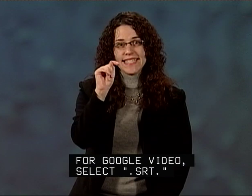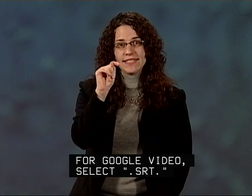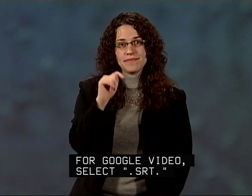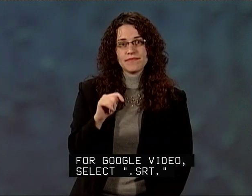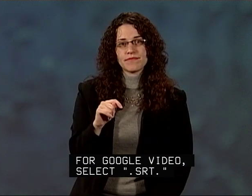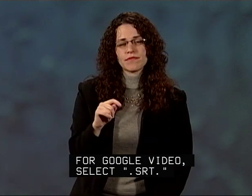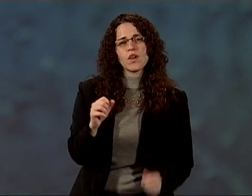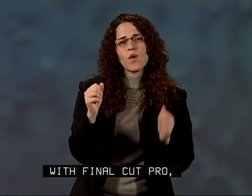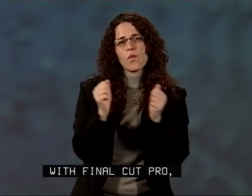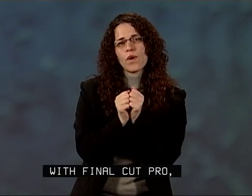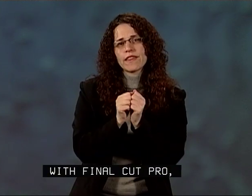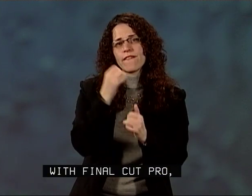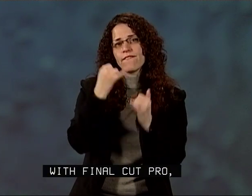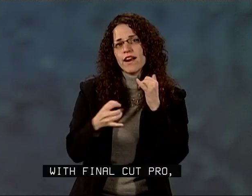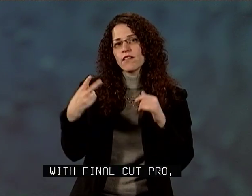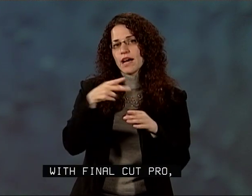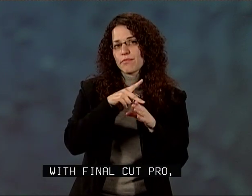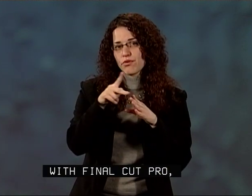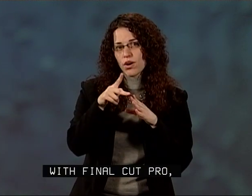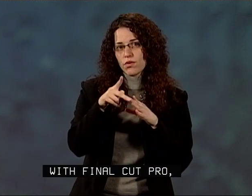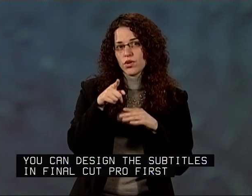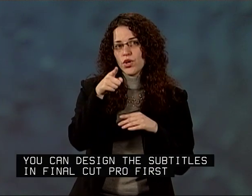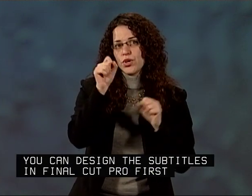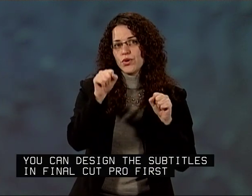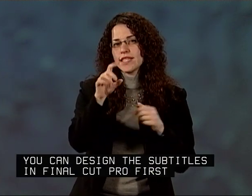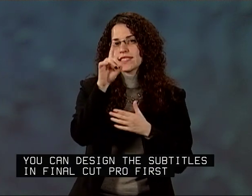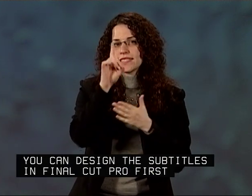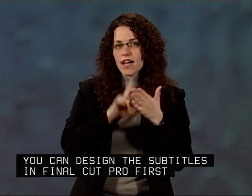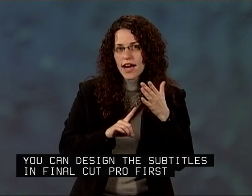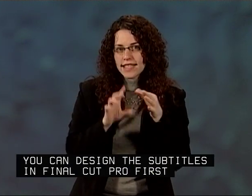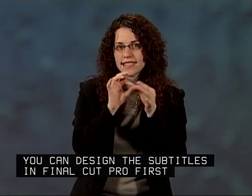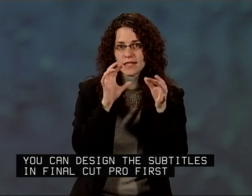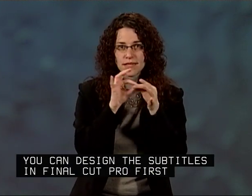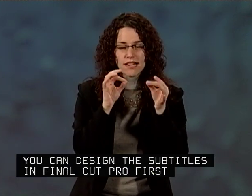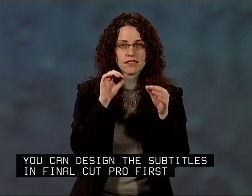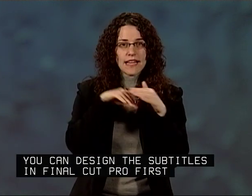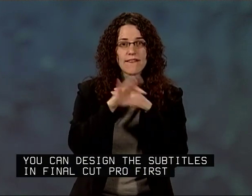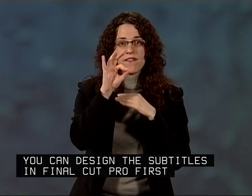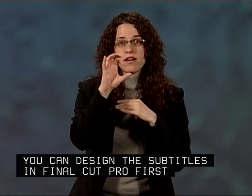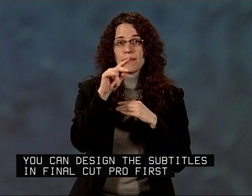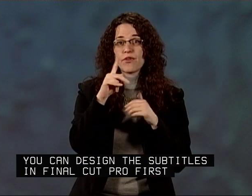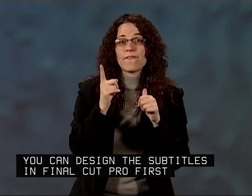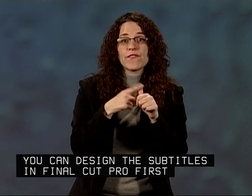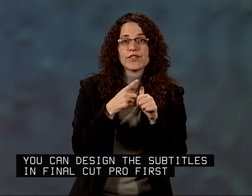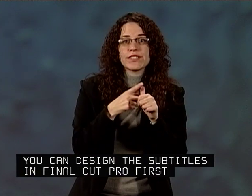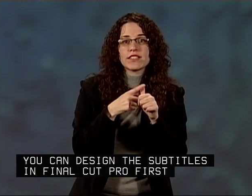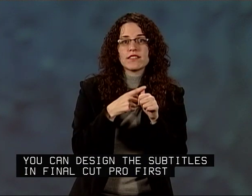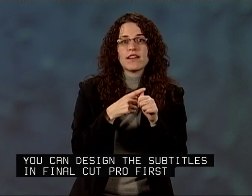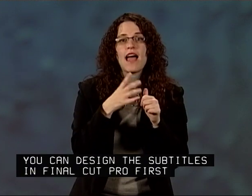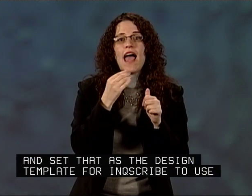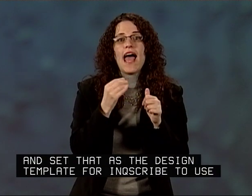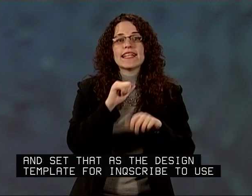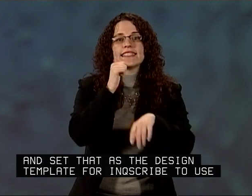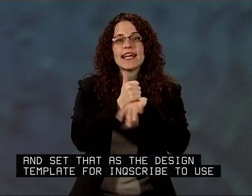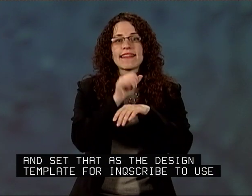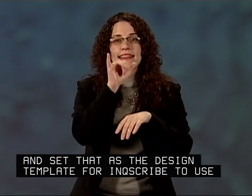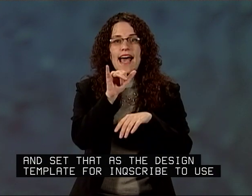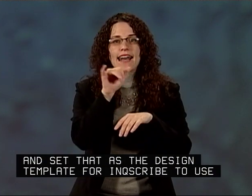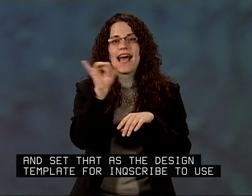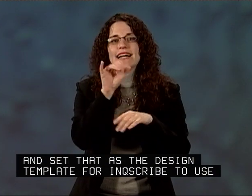SRT. With Final Cut Pro, you can design the subtitles in Final Cut Pro first and set that as